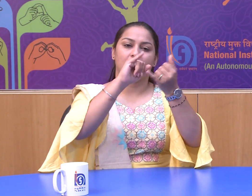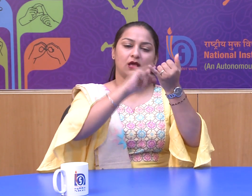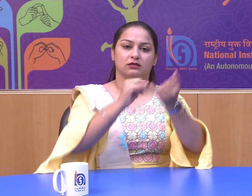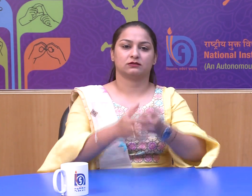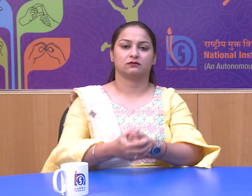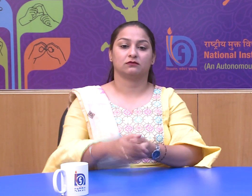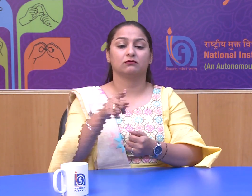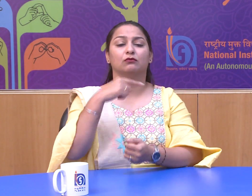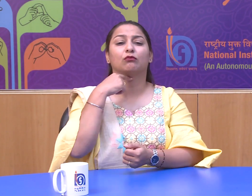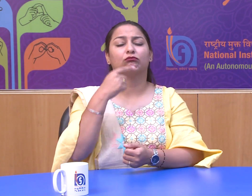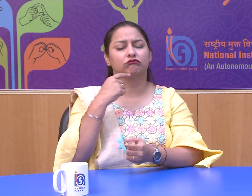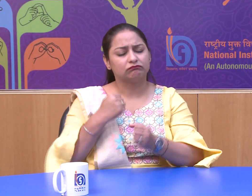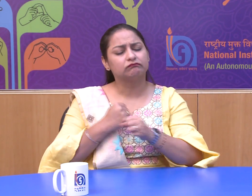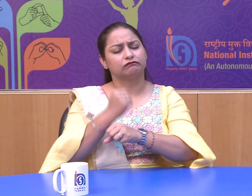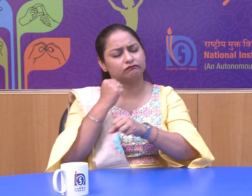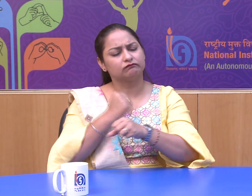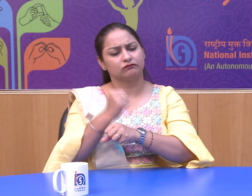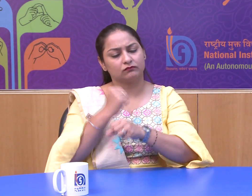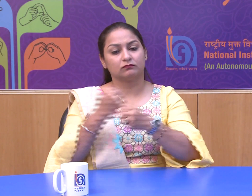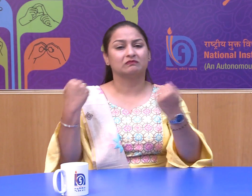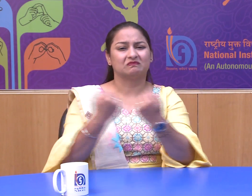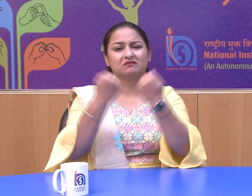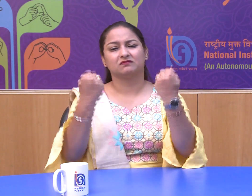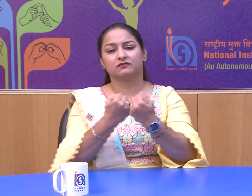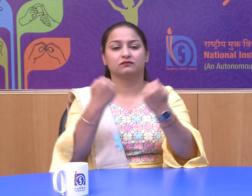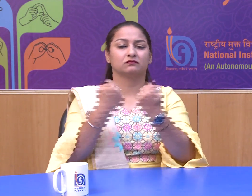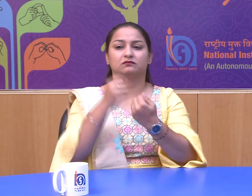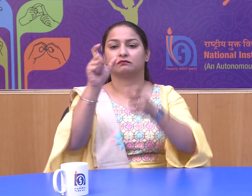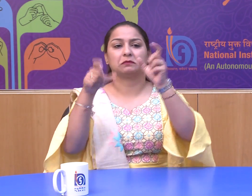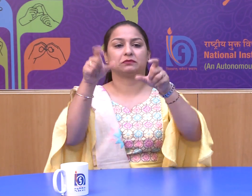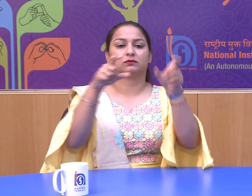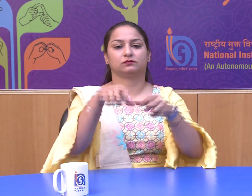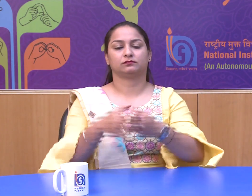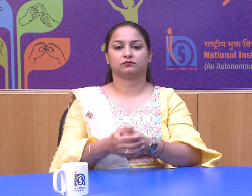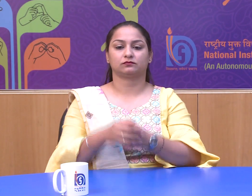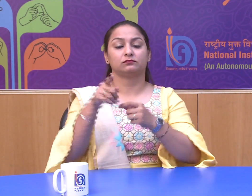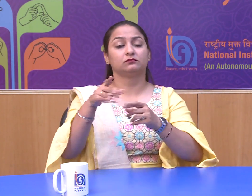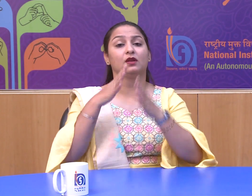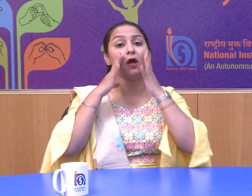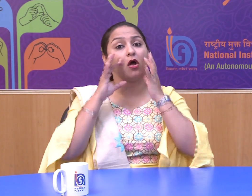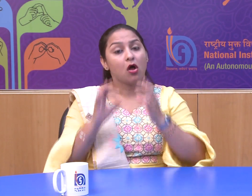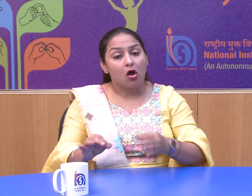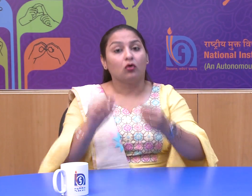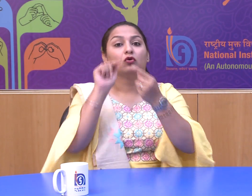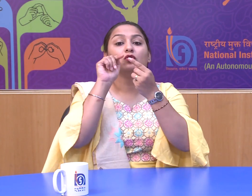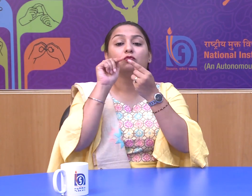who were constantly at war with each other. The main source of information about